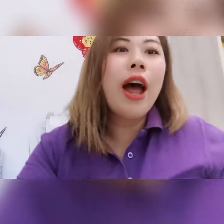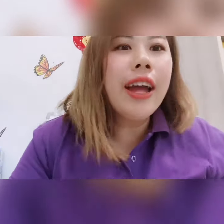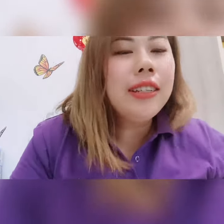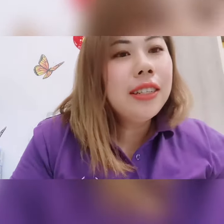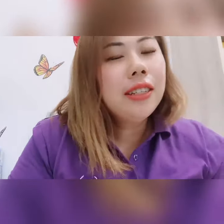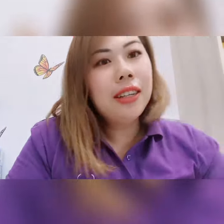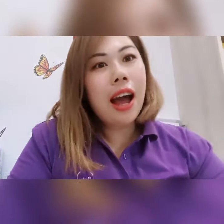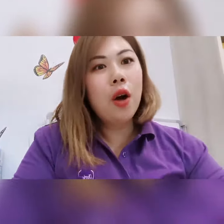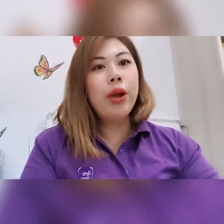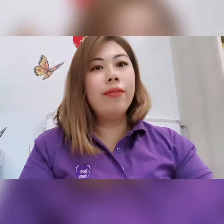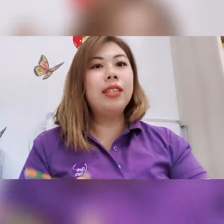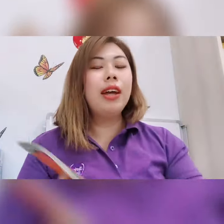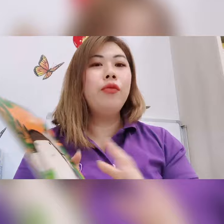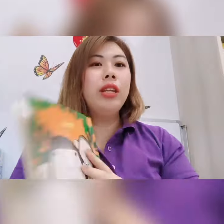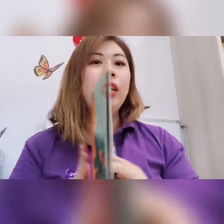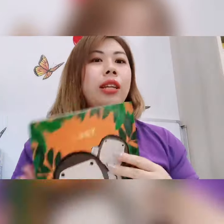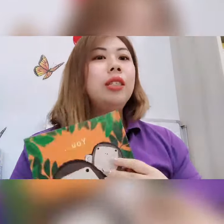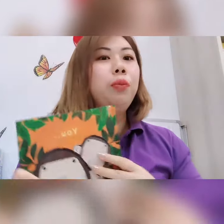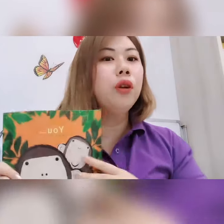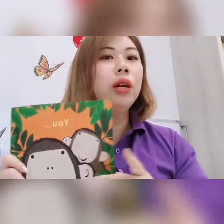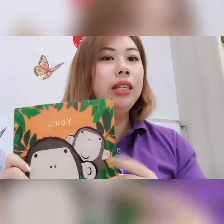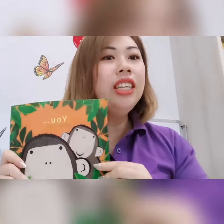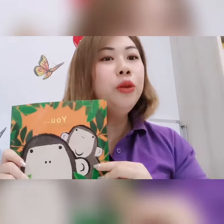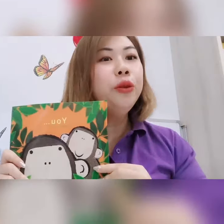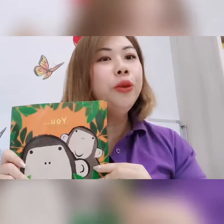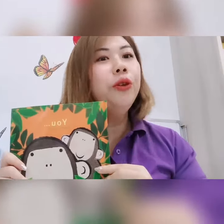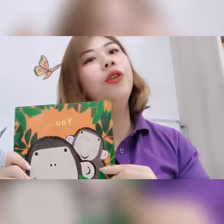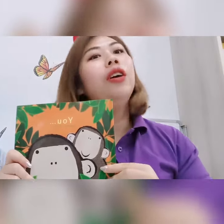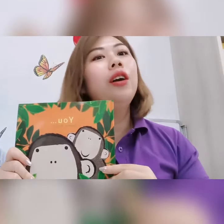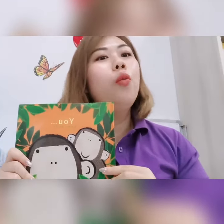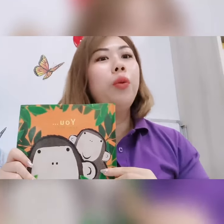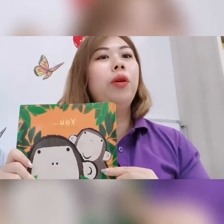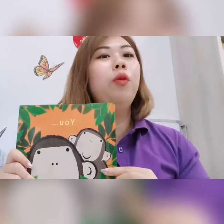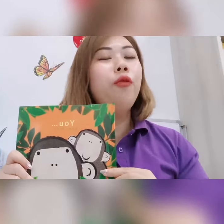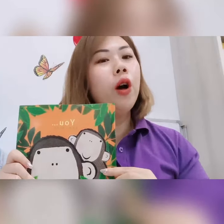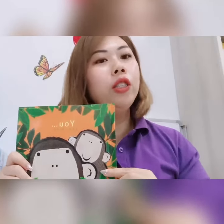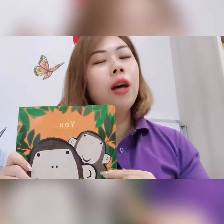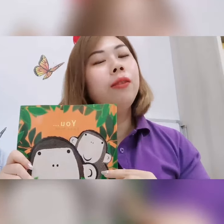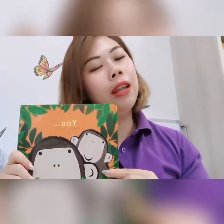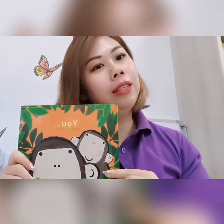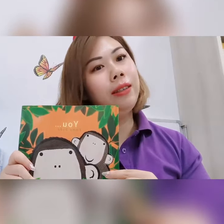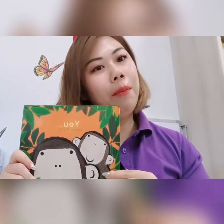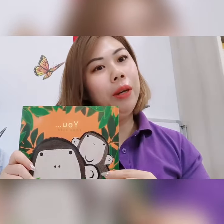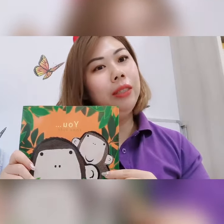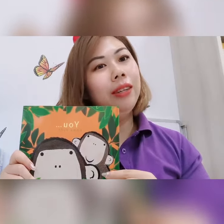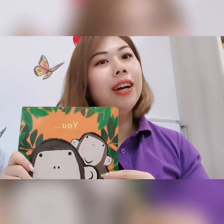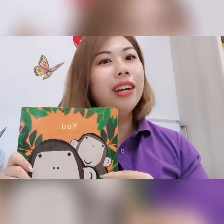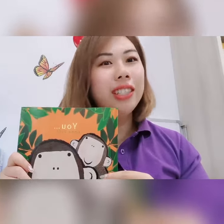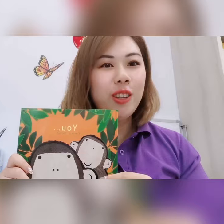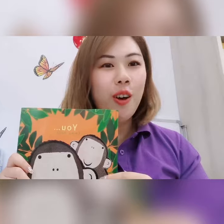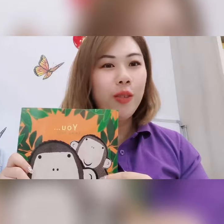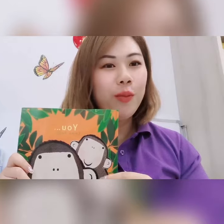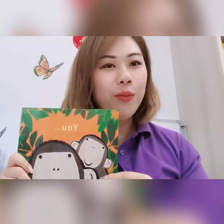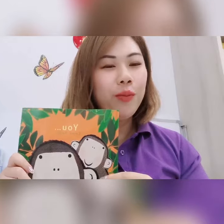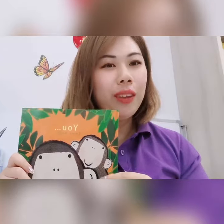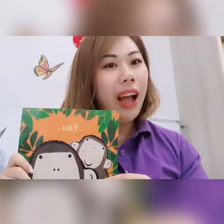Alright, now we have done reading this book, You. We will move on to our next segment, a song. Are you